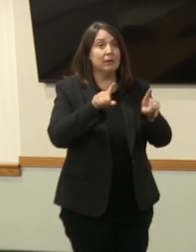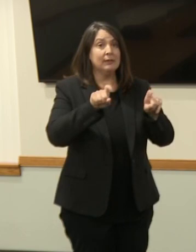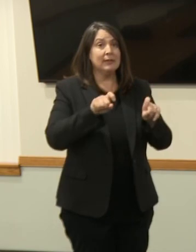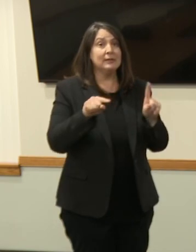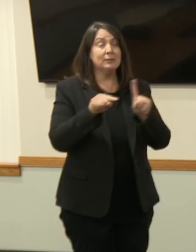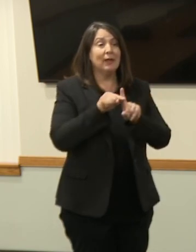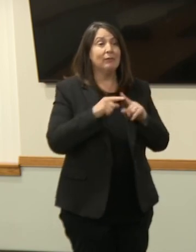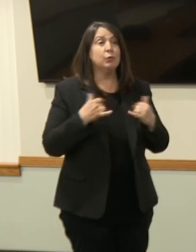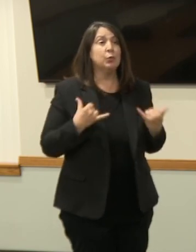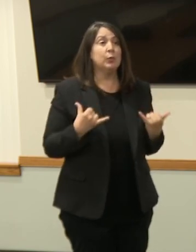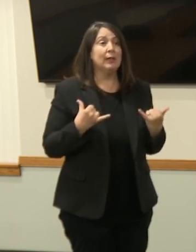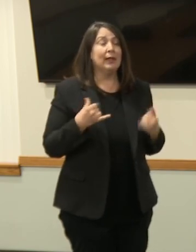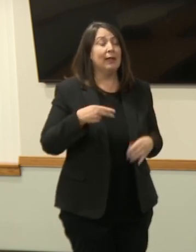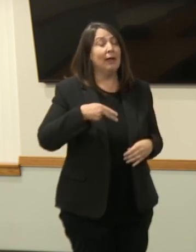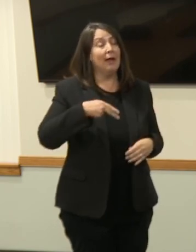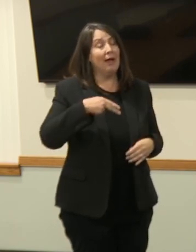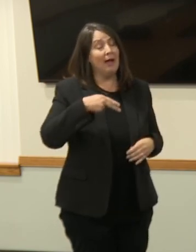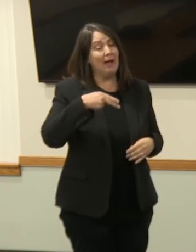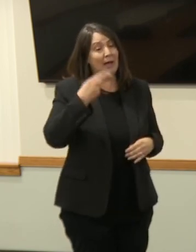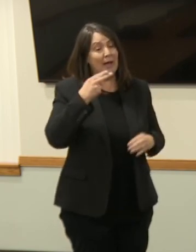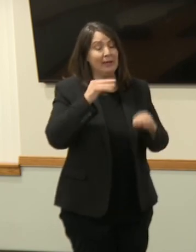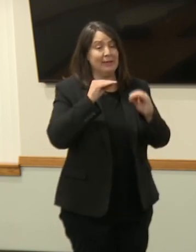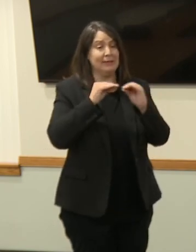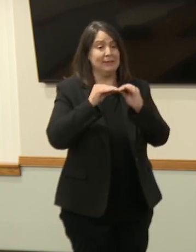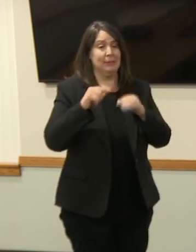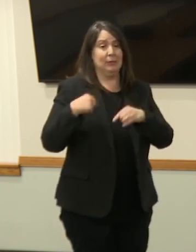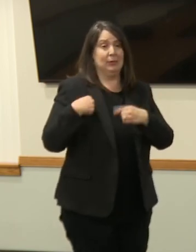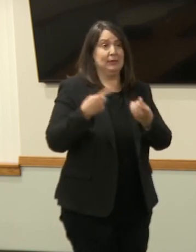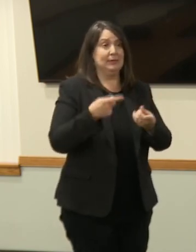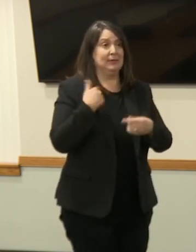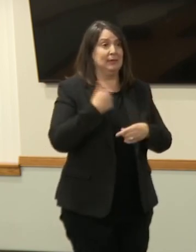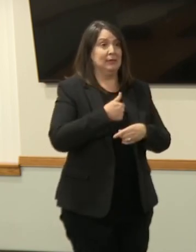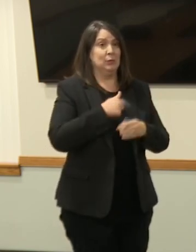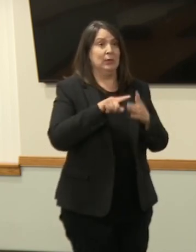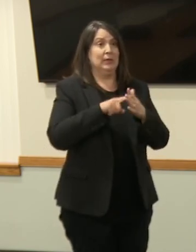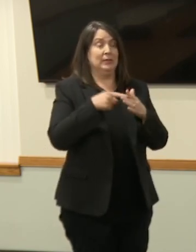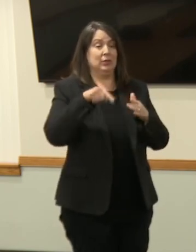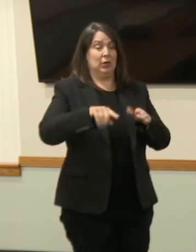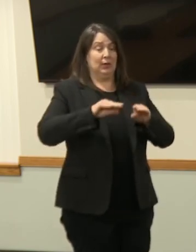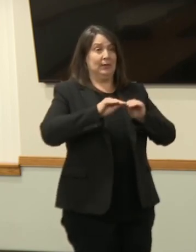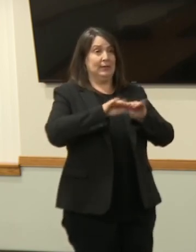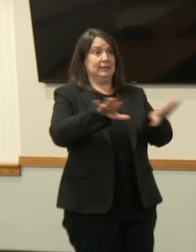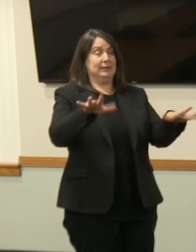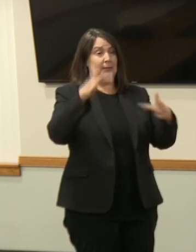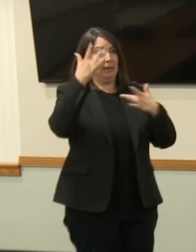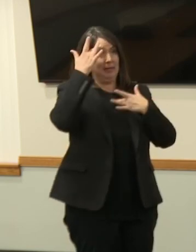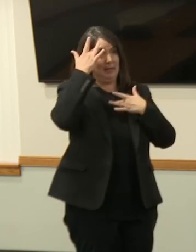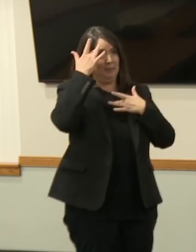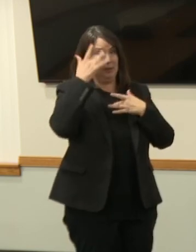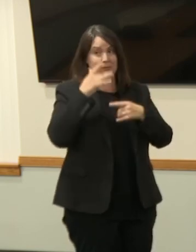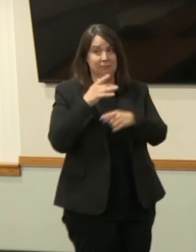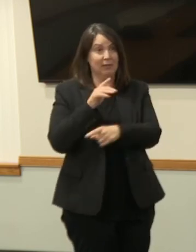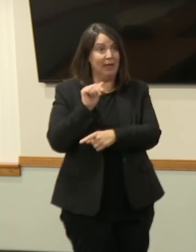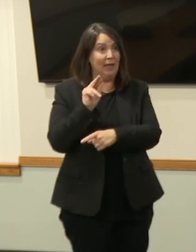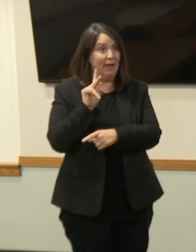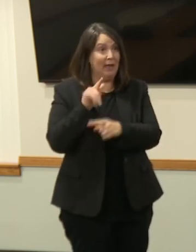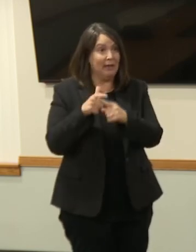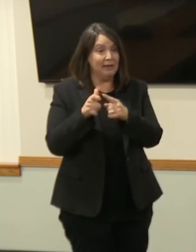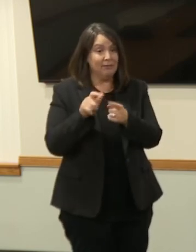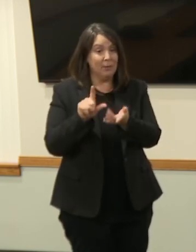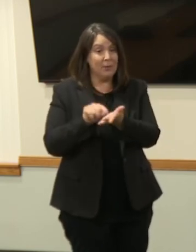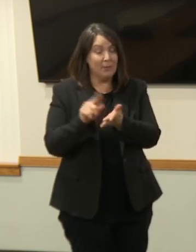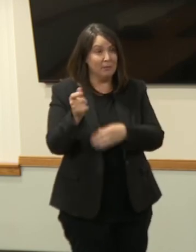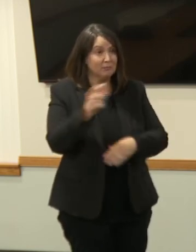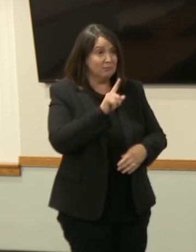highest single-day increase since this pandemic began. Oh, it is? Our 7-day average